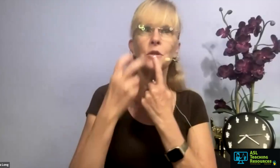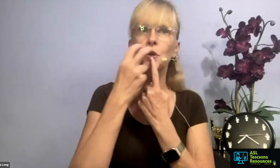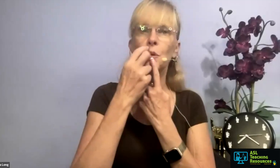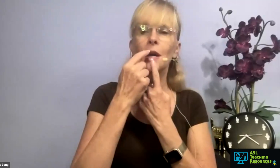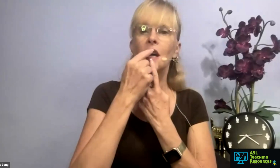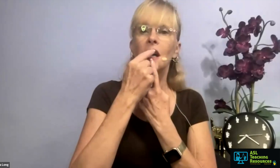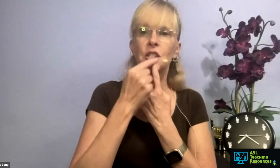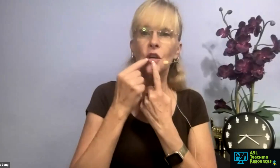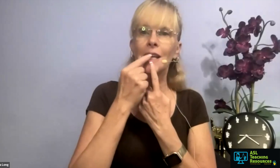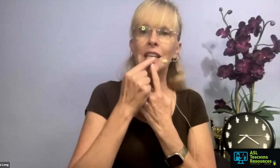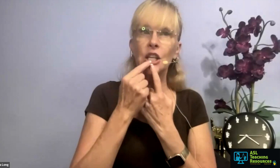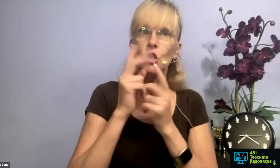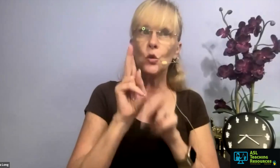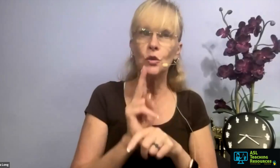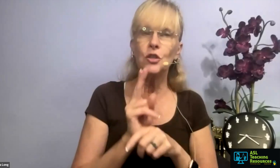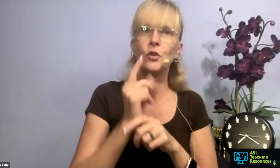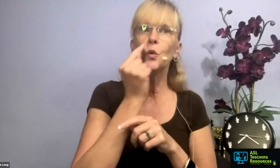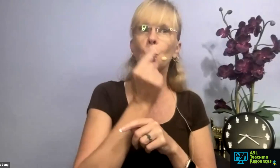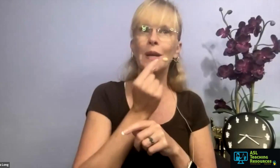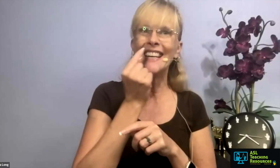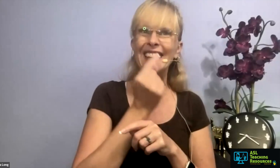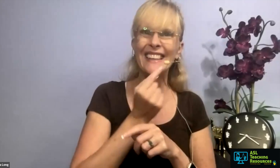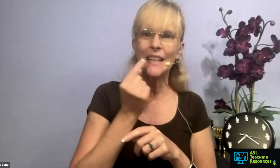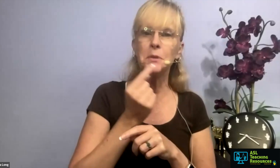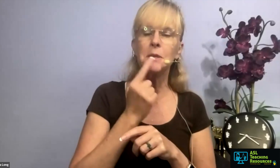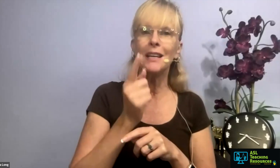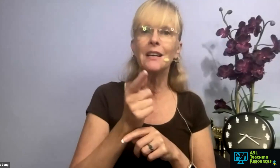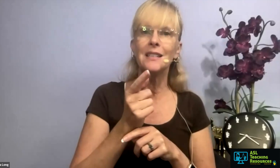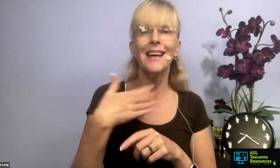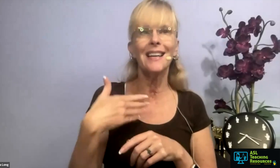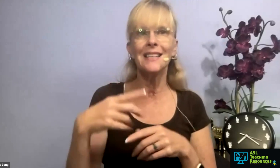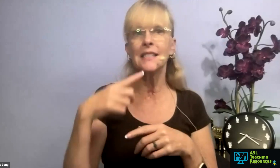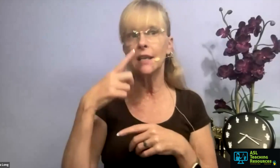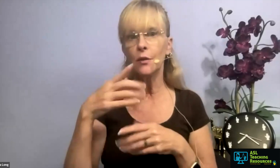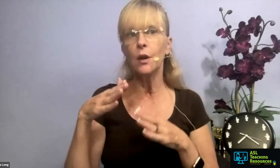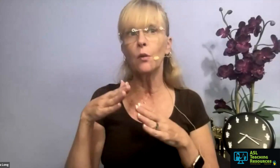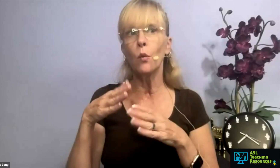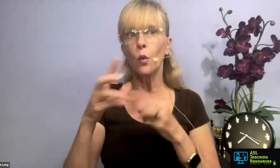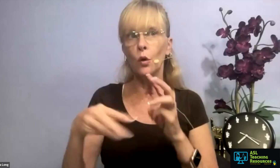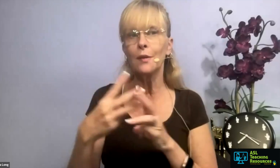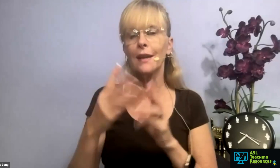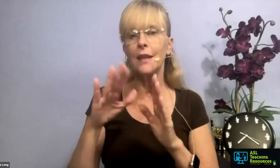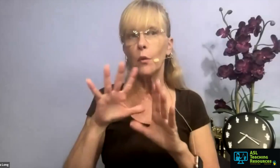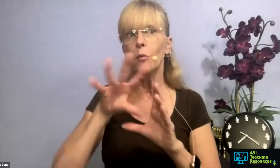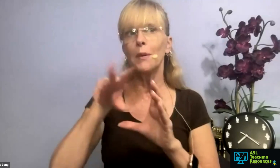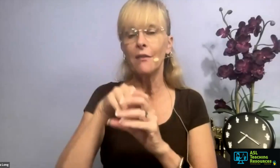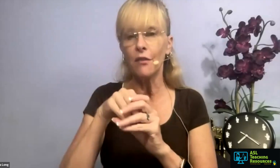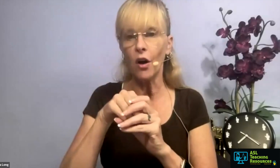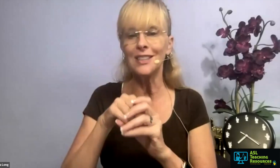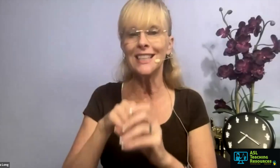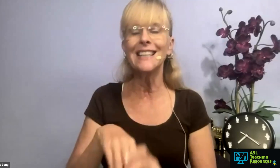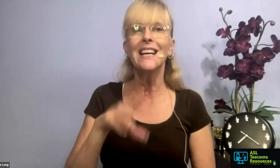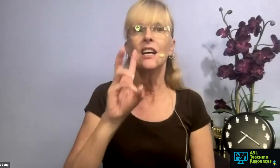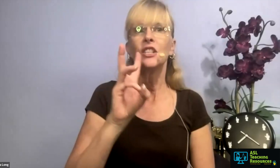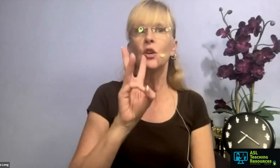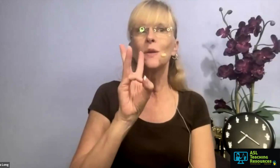to start getting used to reading lips, because that is the hearing world that they will be involved in. So you would